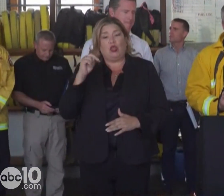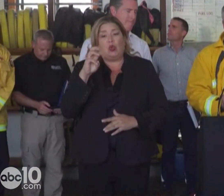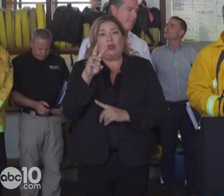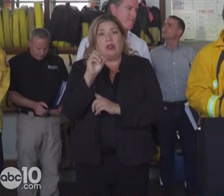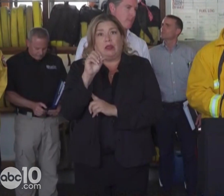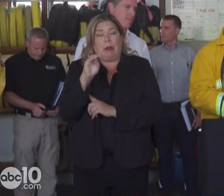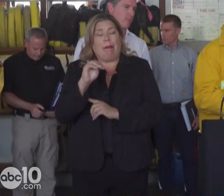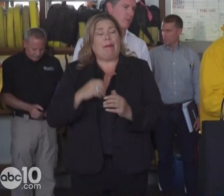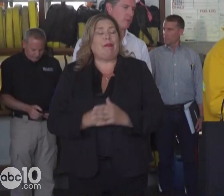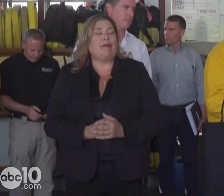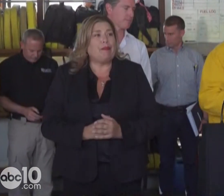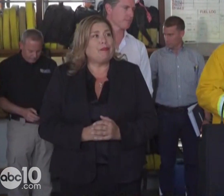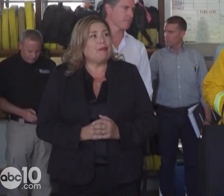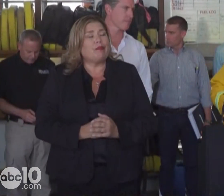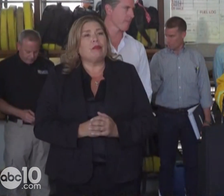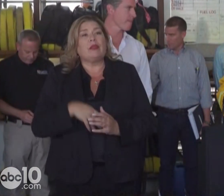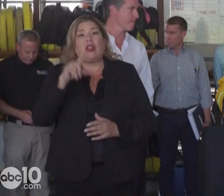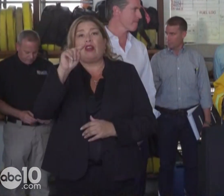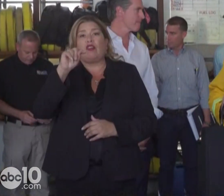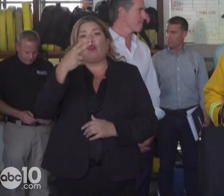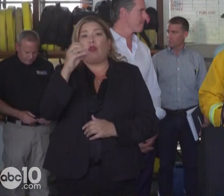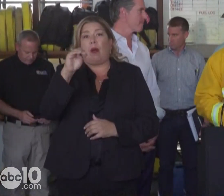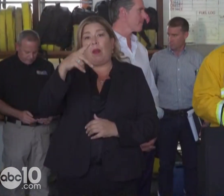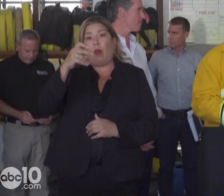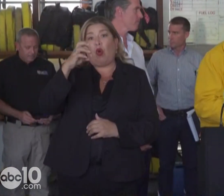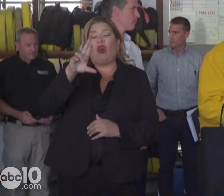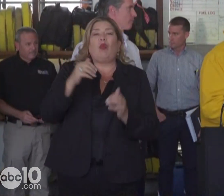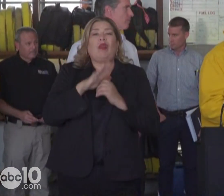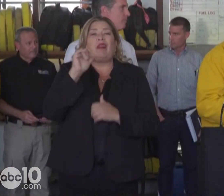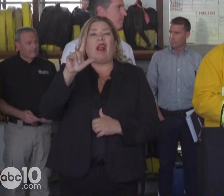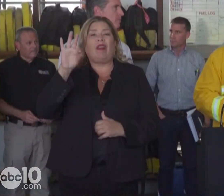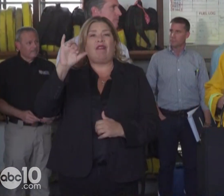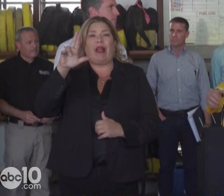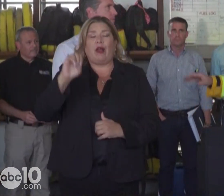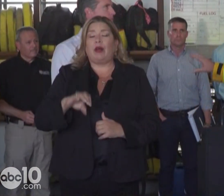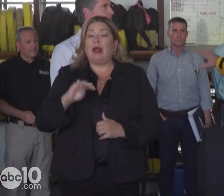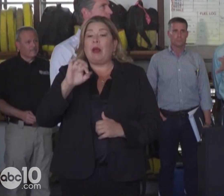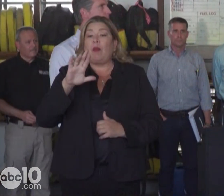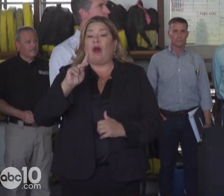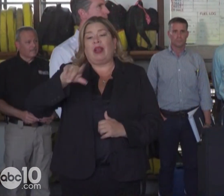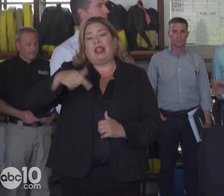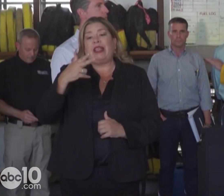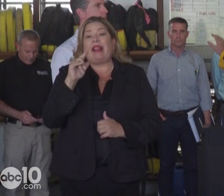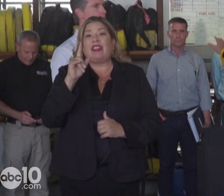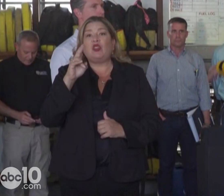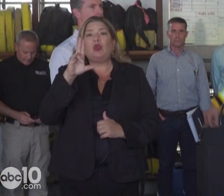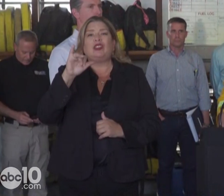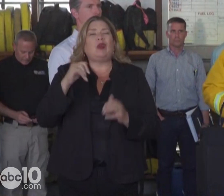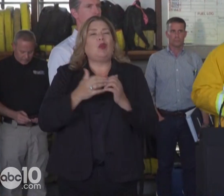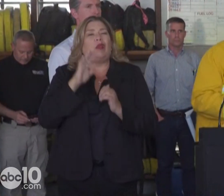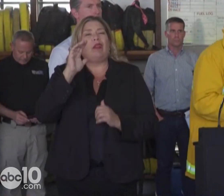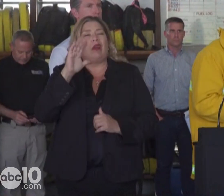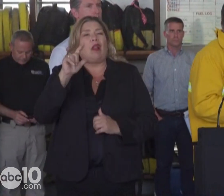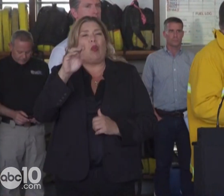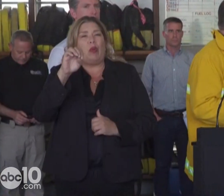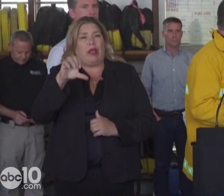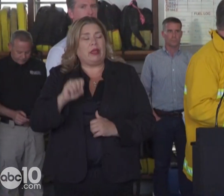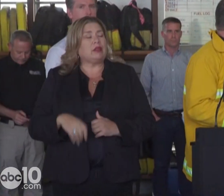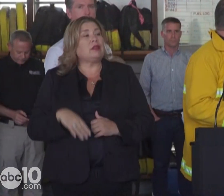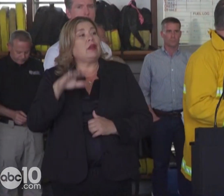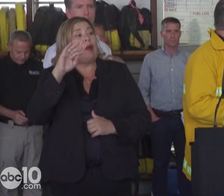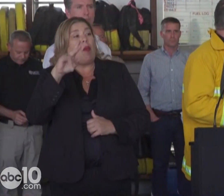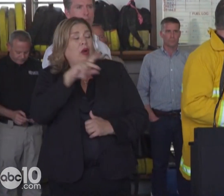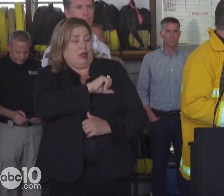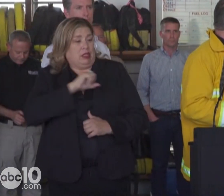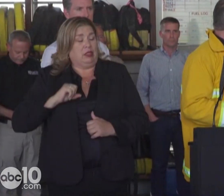Newsom, Tom Porter, Cal Fire, Mark Ghilarducci, all of our elected representatives. We've got McGuire here, our state